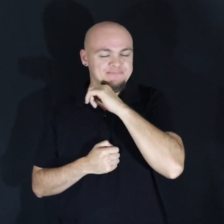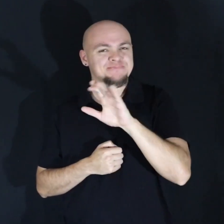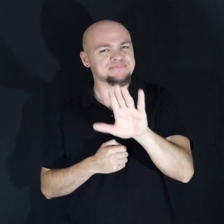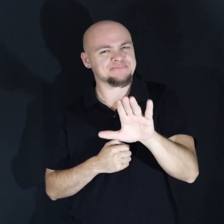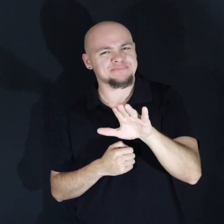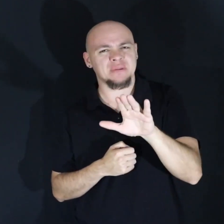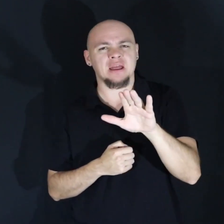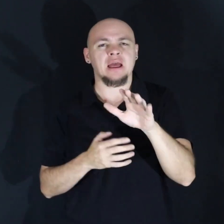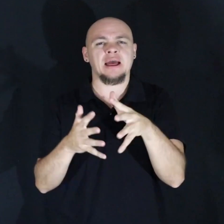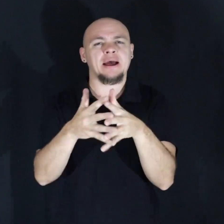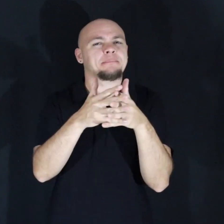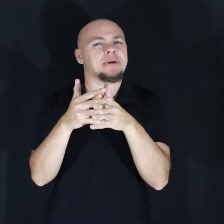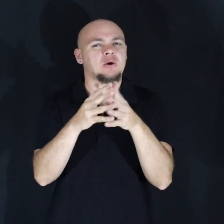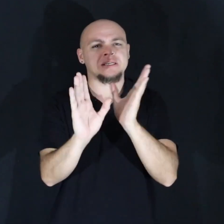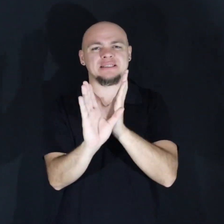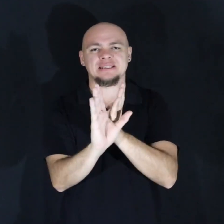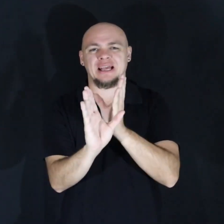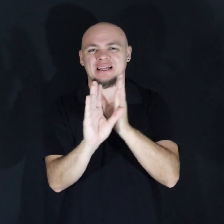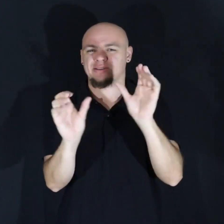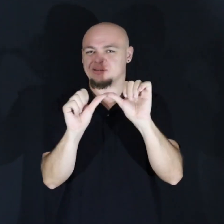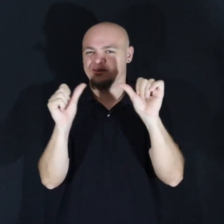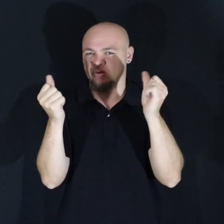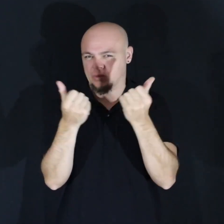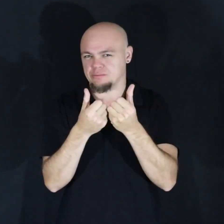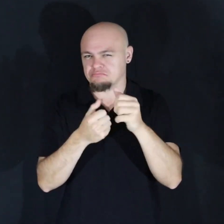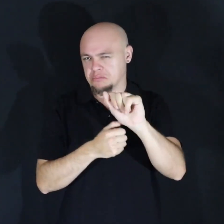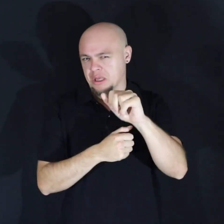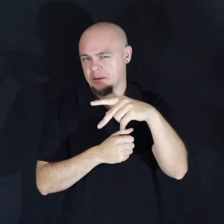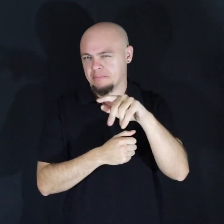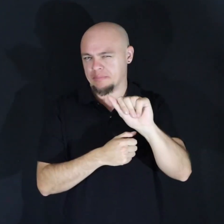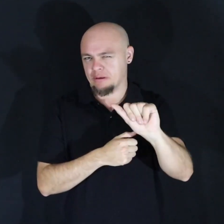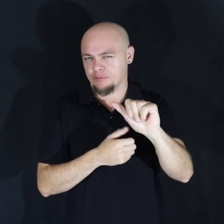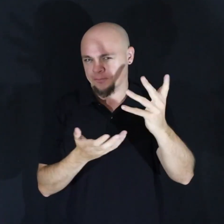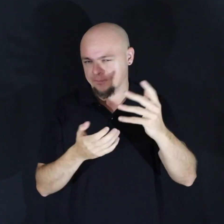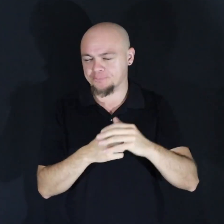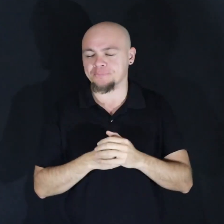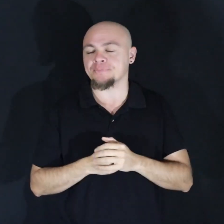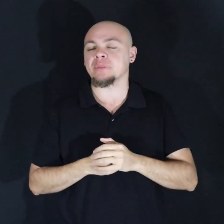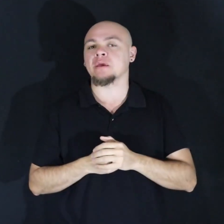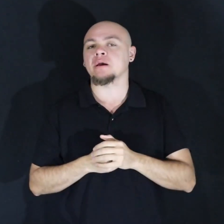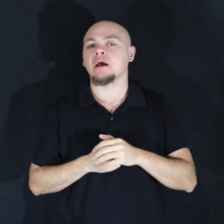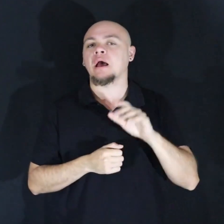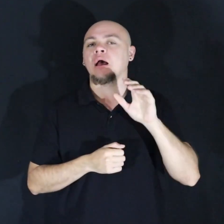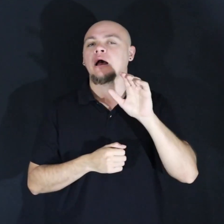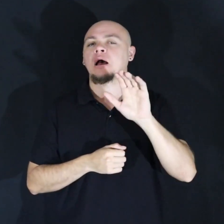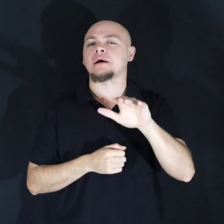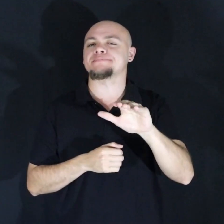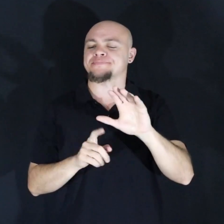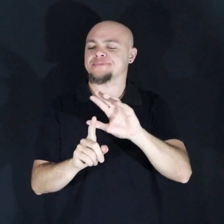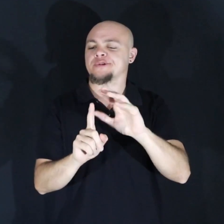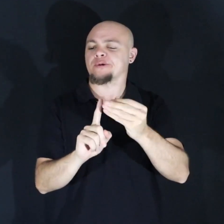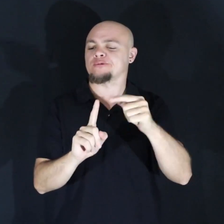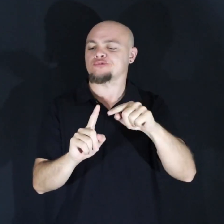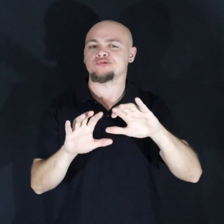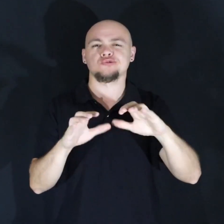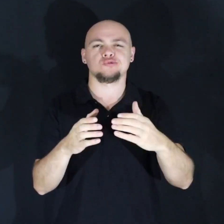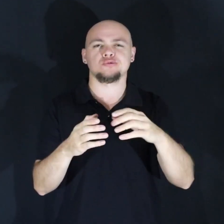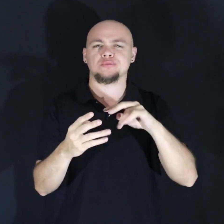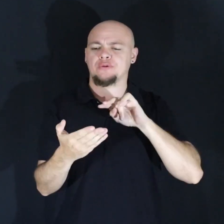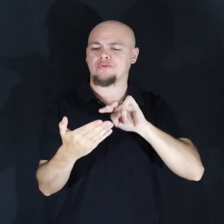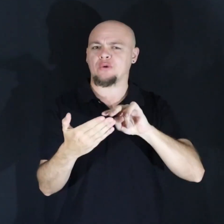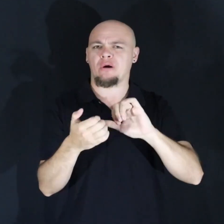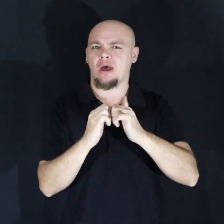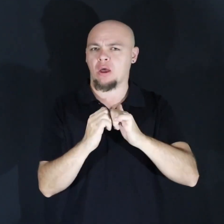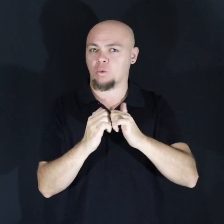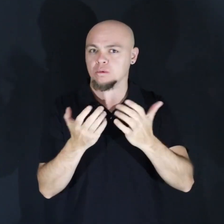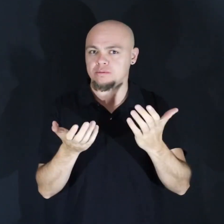According to the American Psychology Association, also known as APA, how cultural groups are viewed